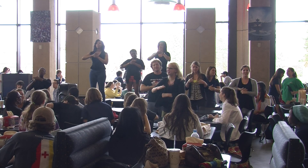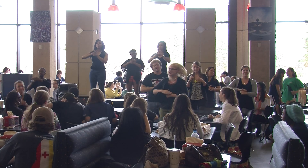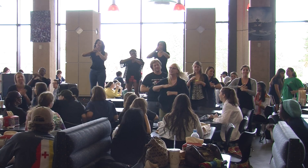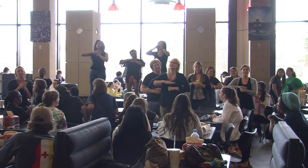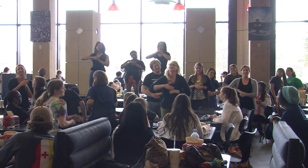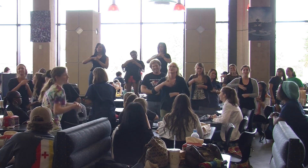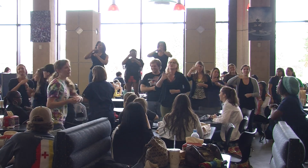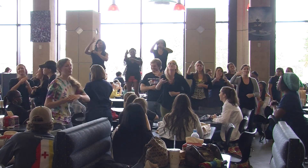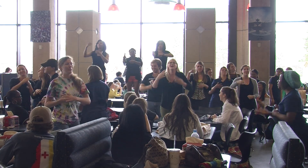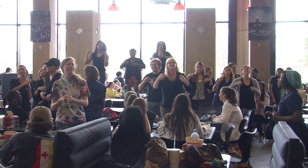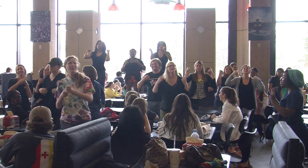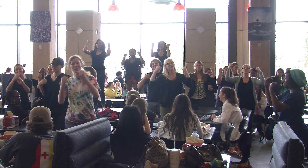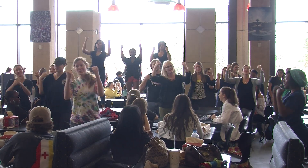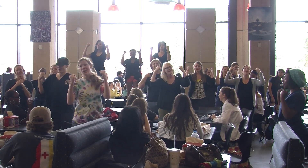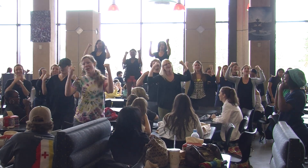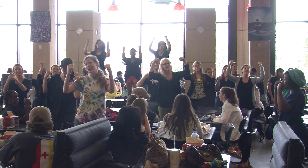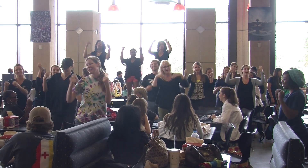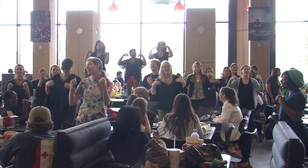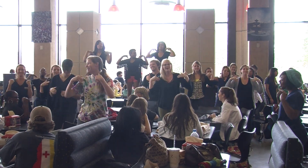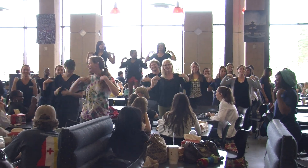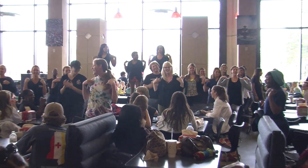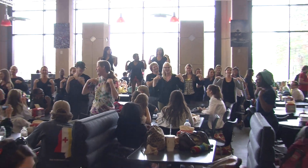event.